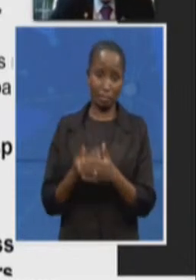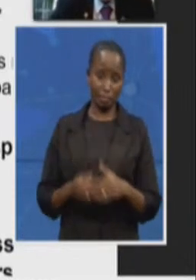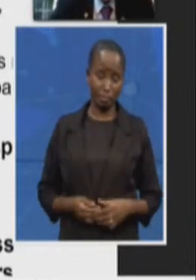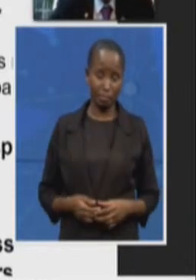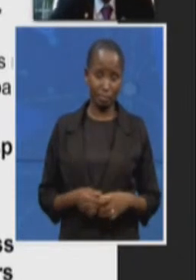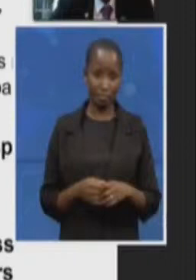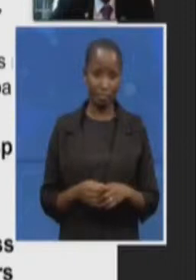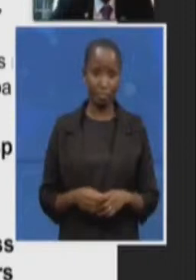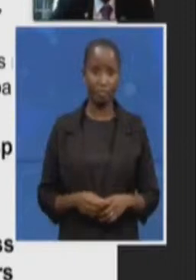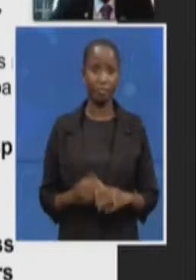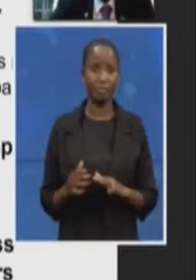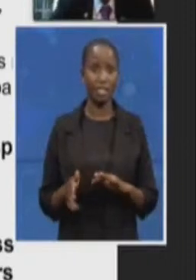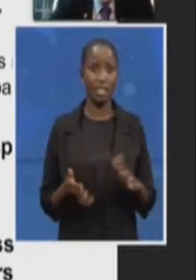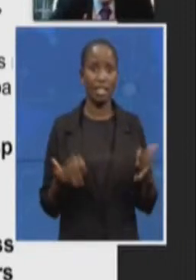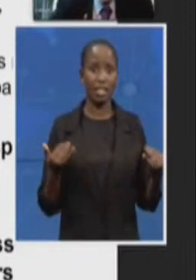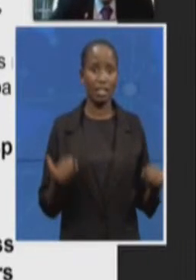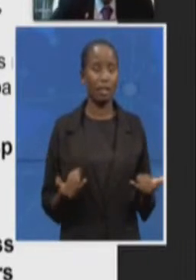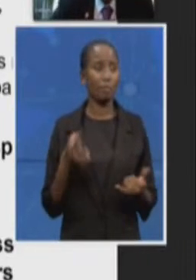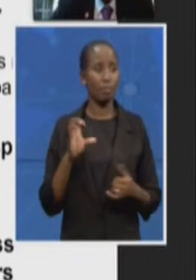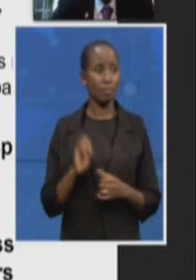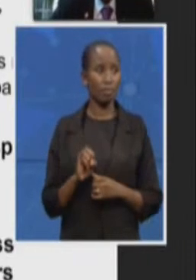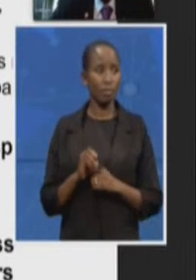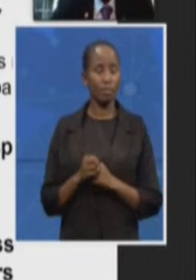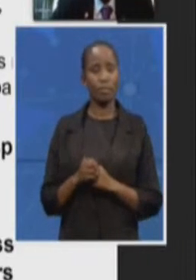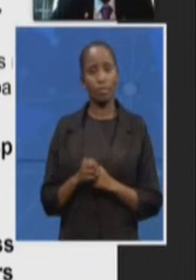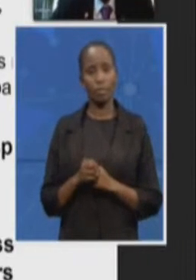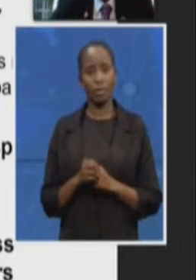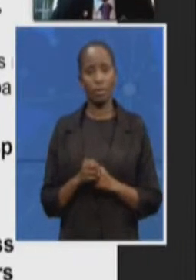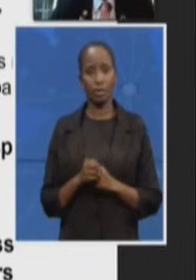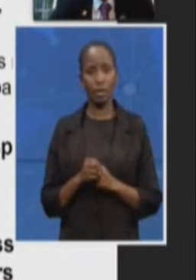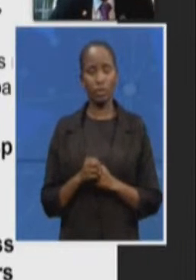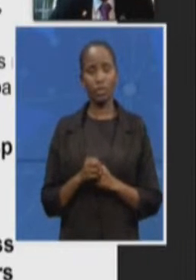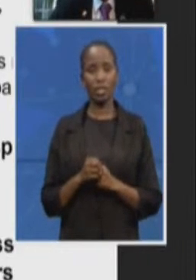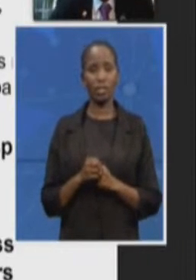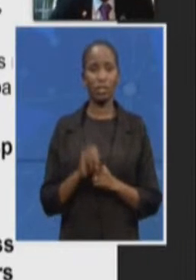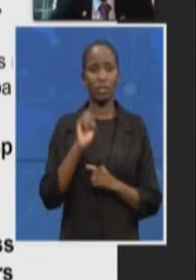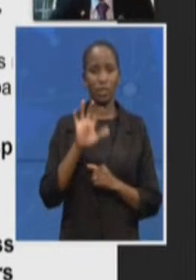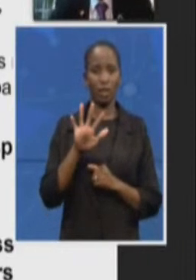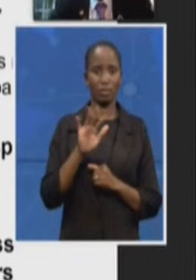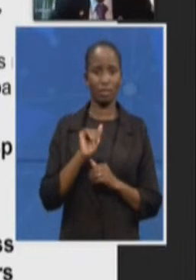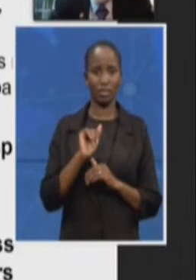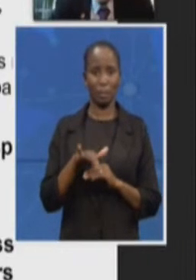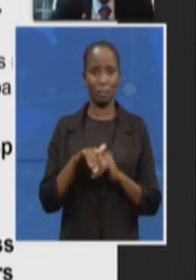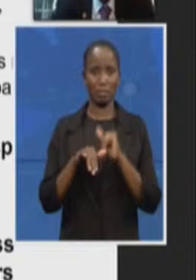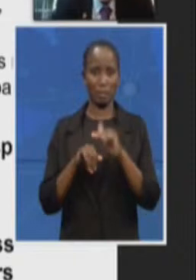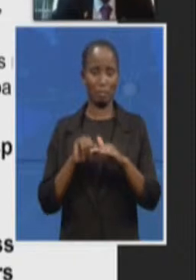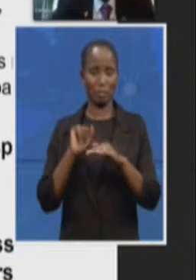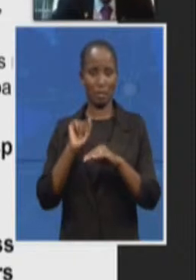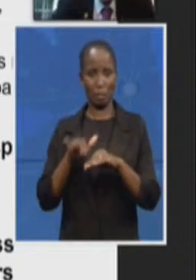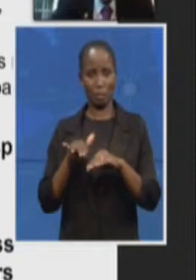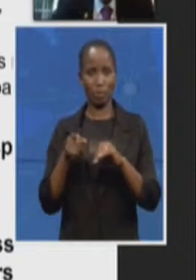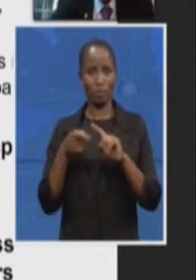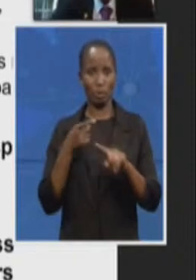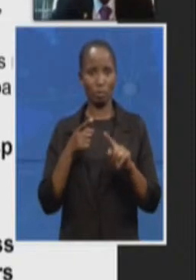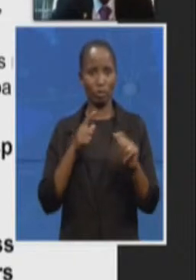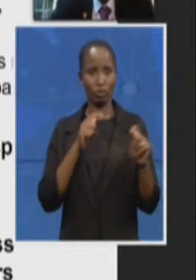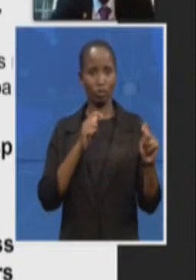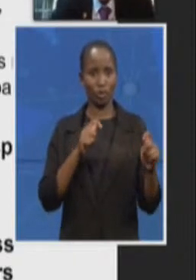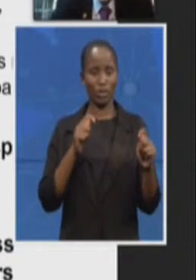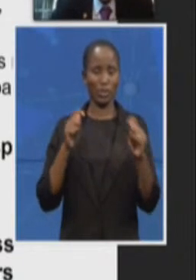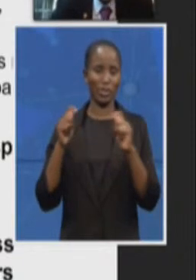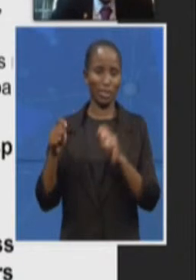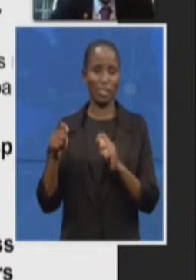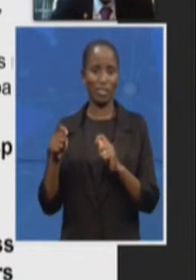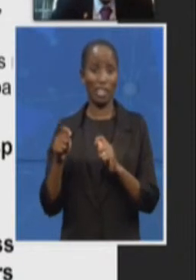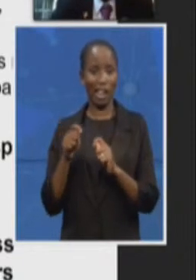strategy that actually does very well in reducing travel transmission risk. We already know how to prevent and reduce the risk